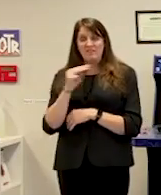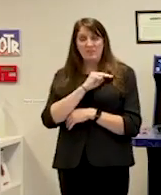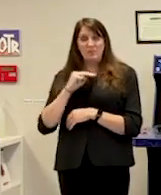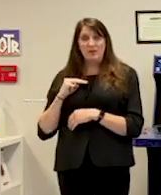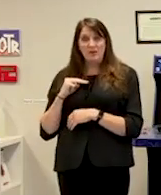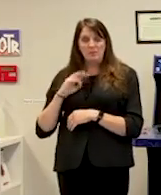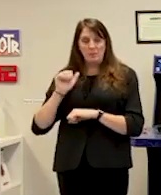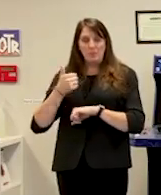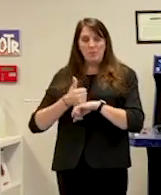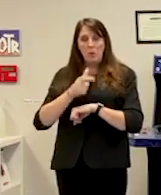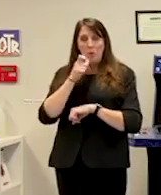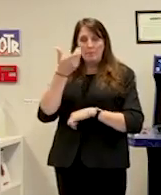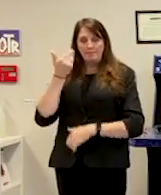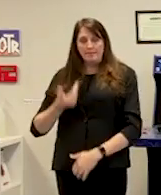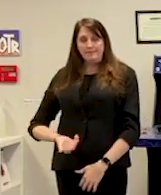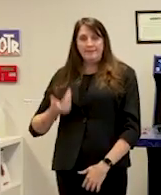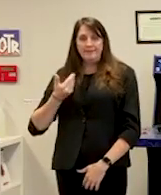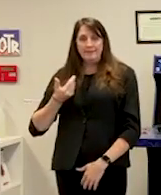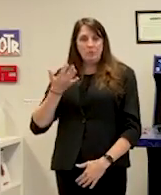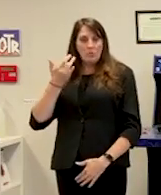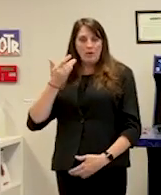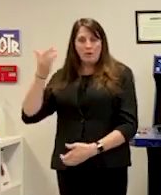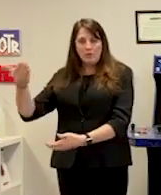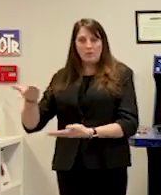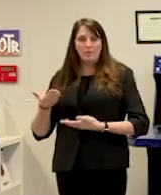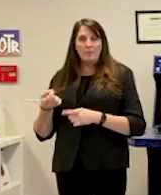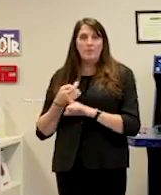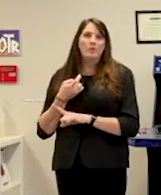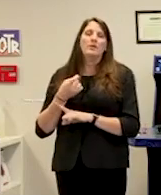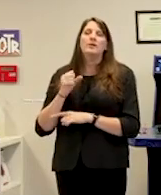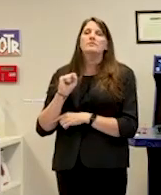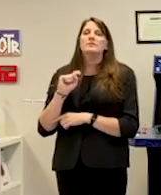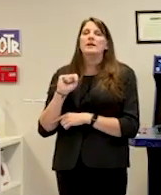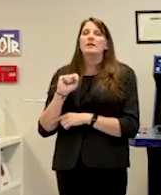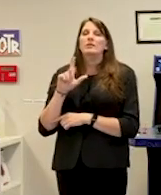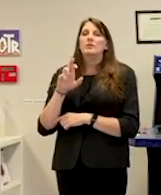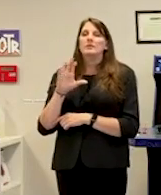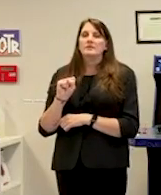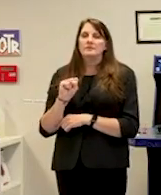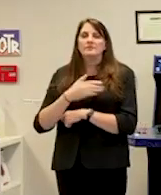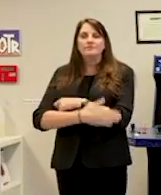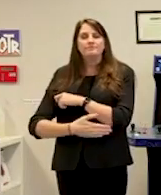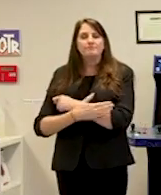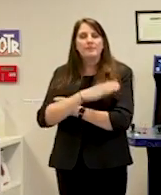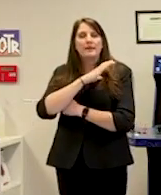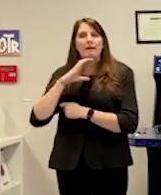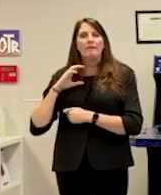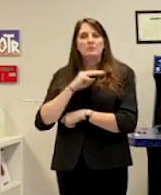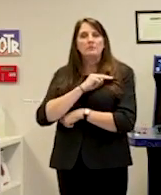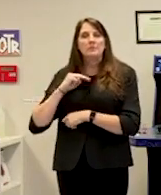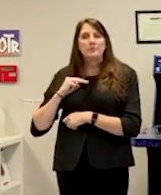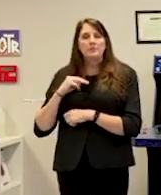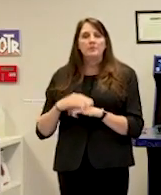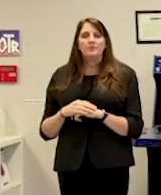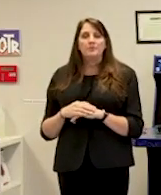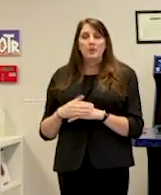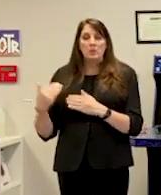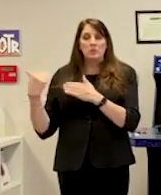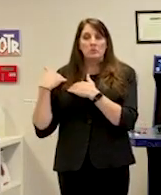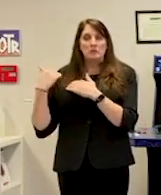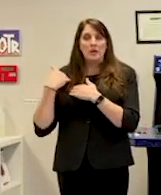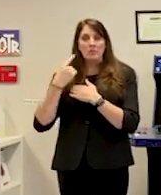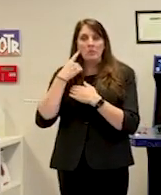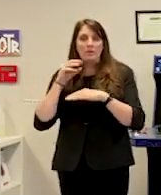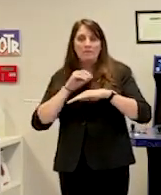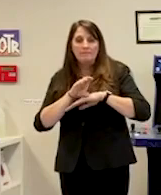by me on recommendations by our St. Louis County Council members. It's charged with advising county